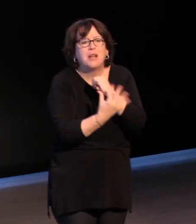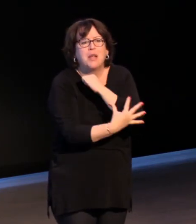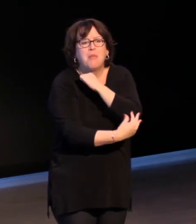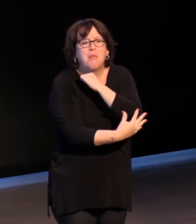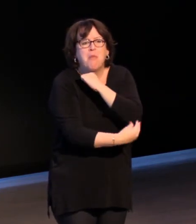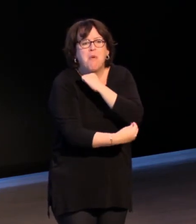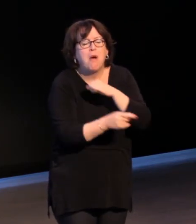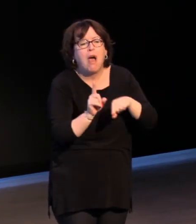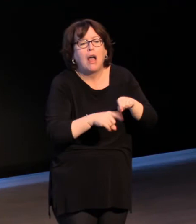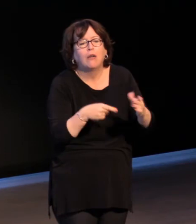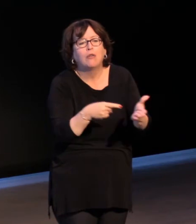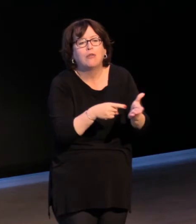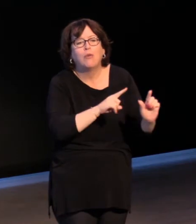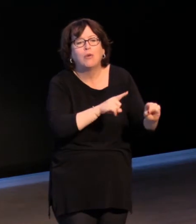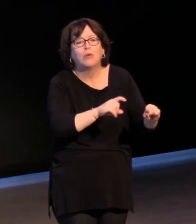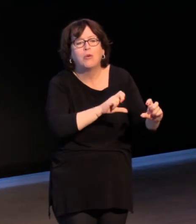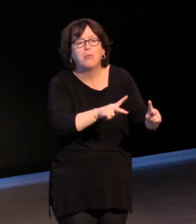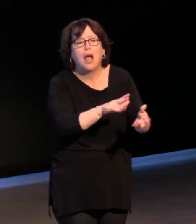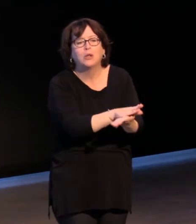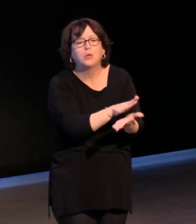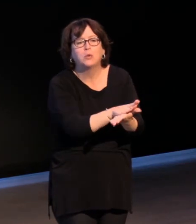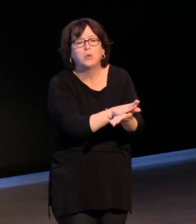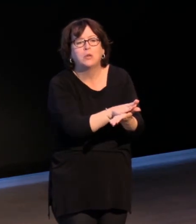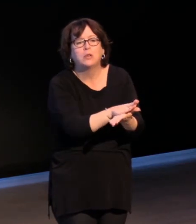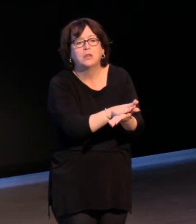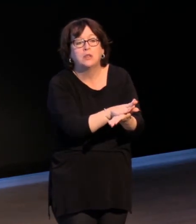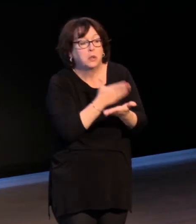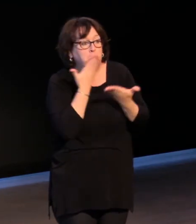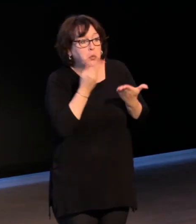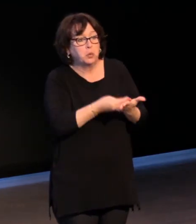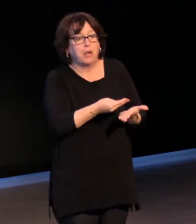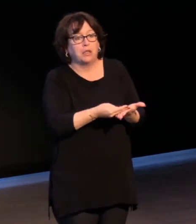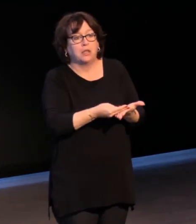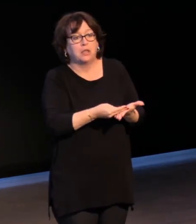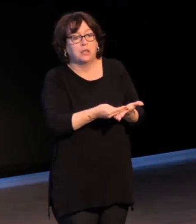school. So I stopped going.